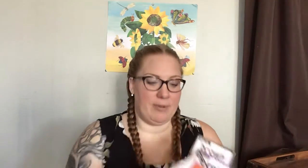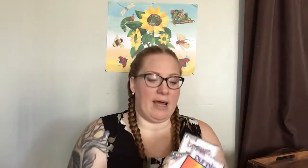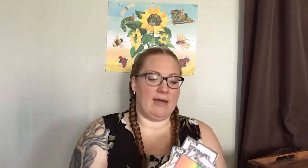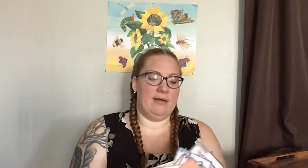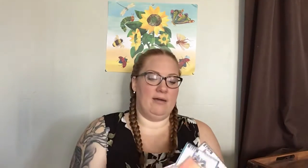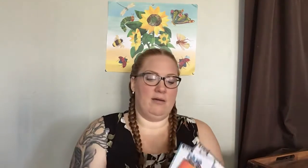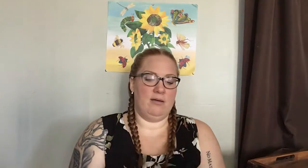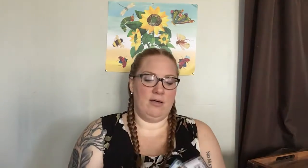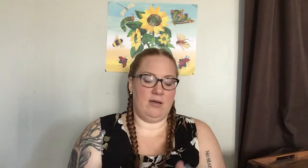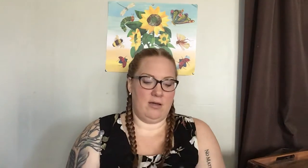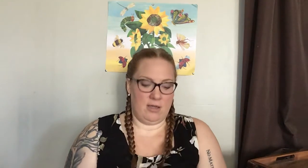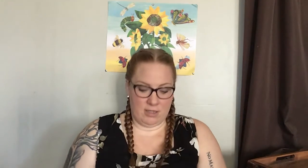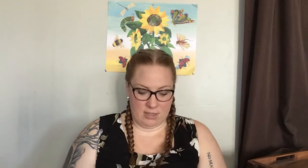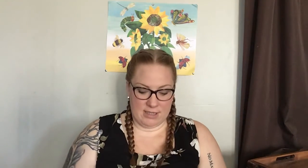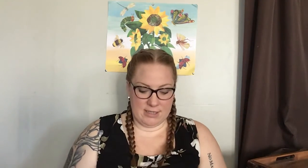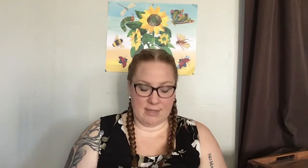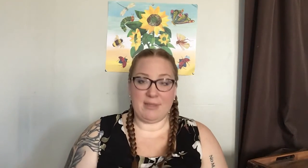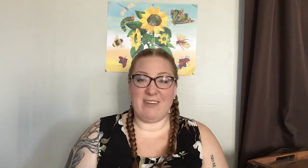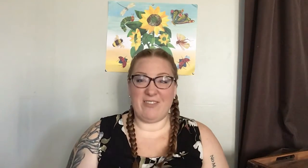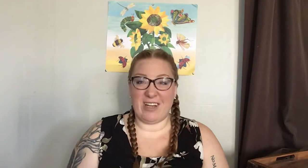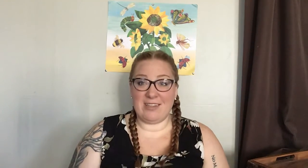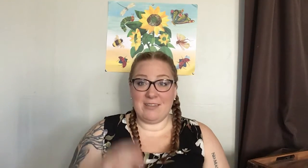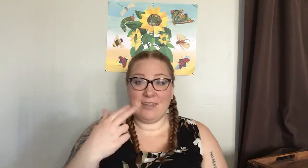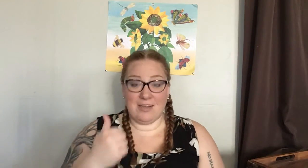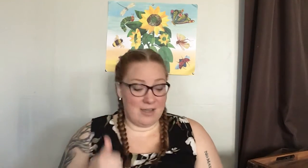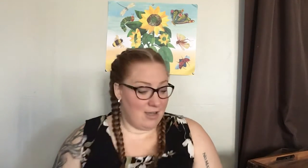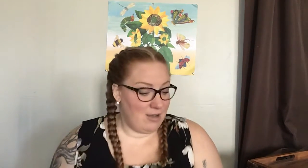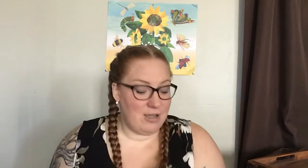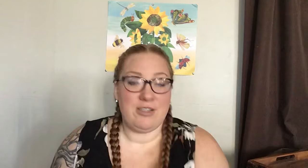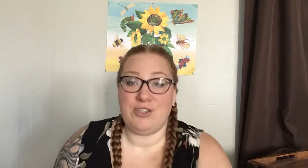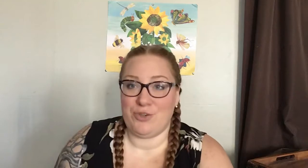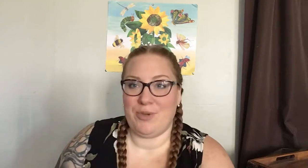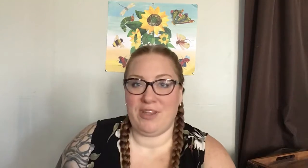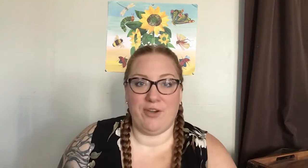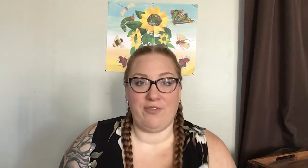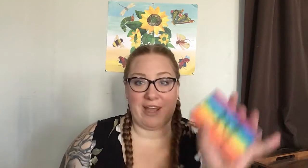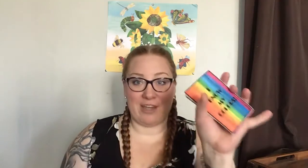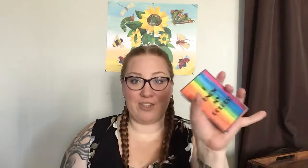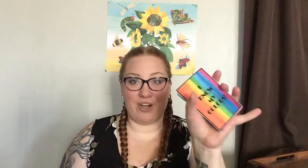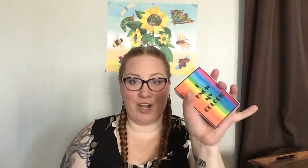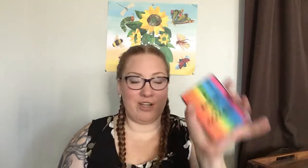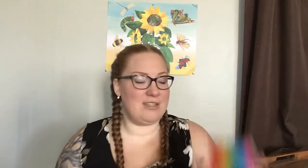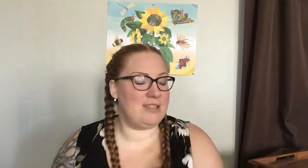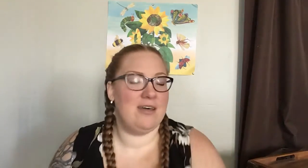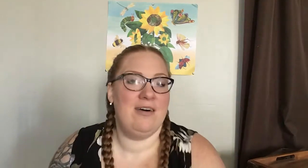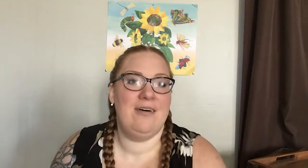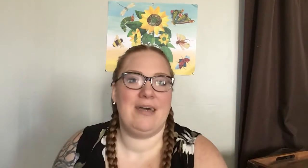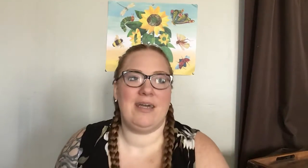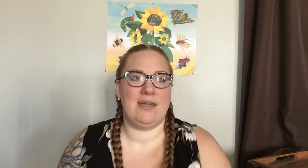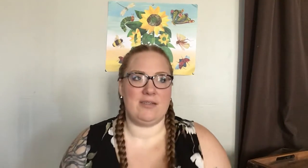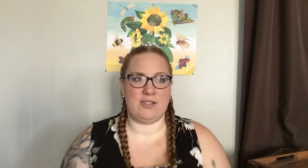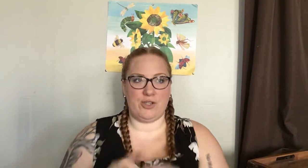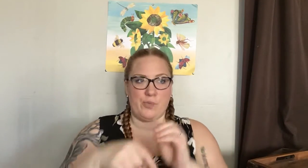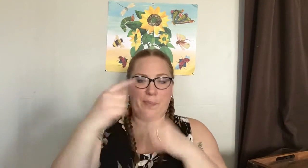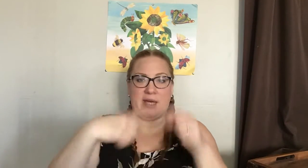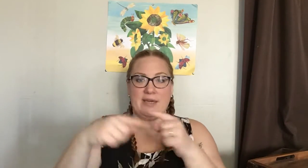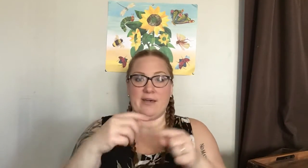black. Something fun to do with your flashcards is to pick